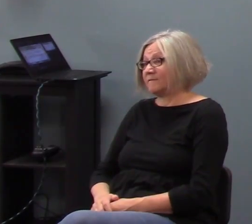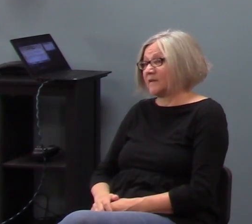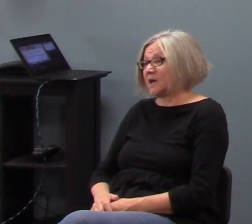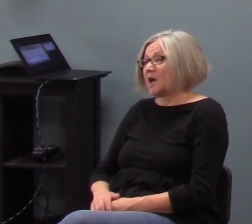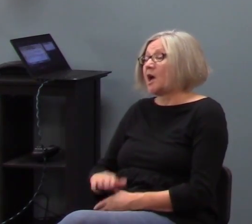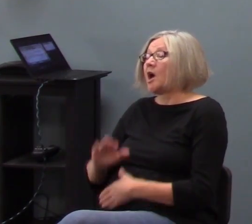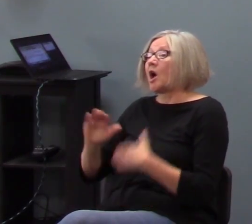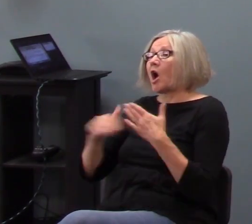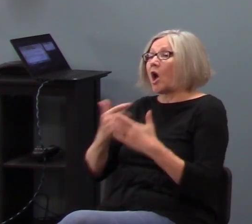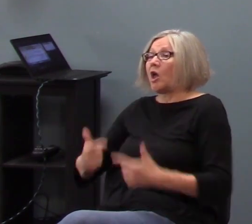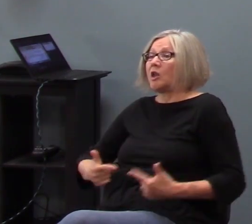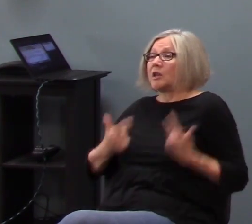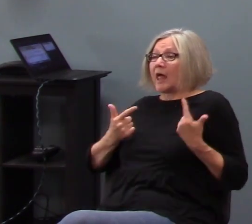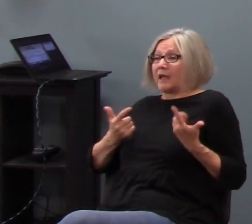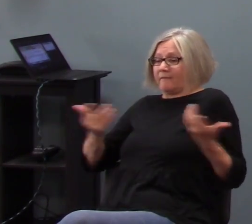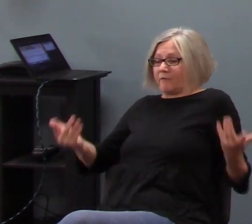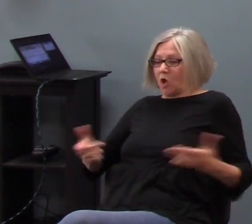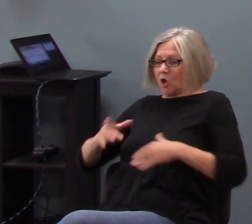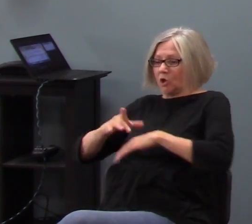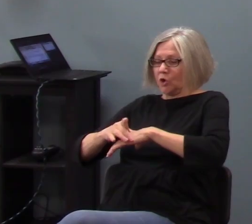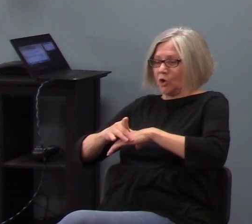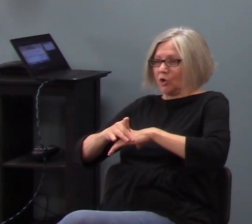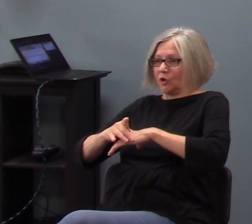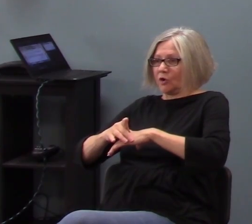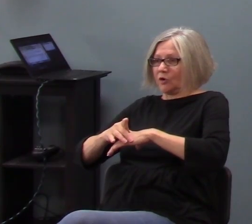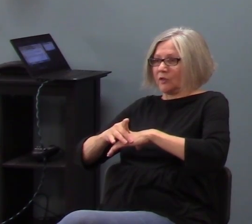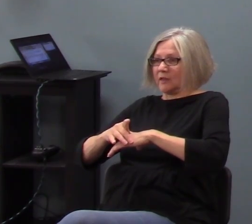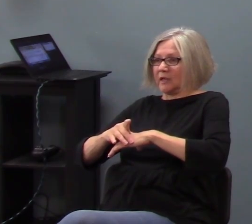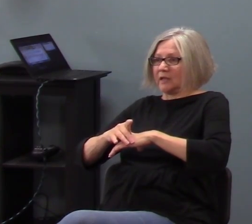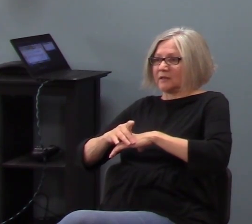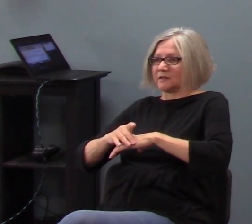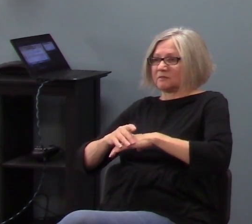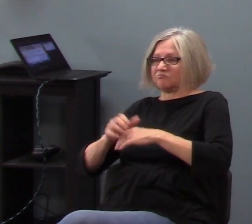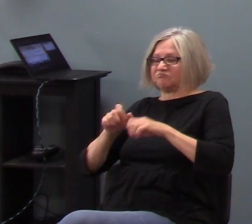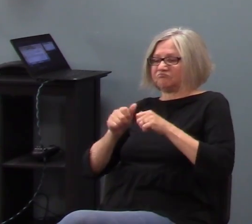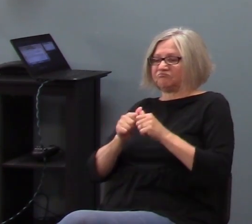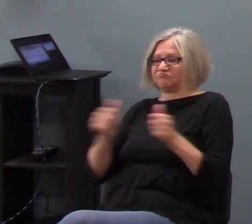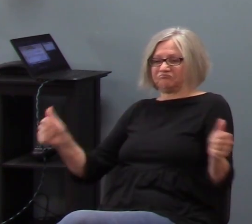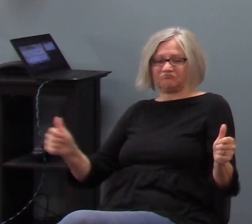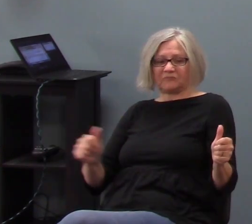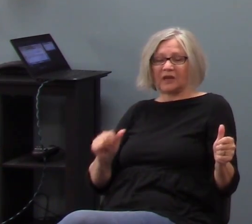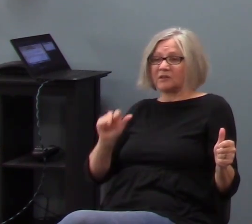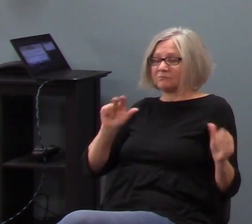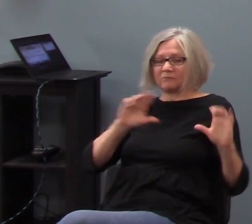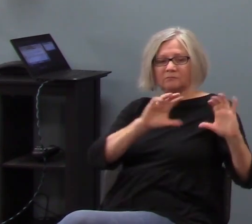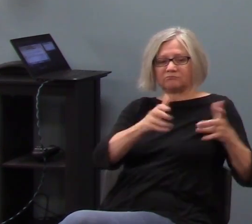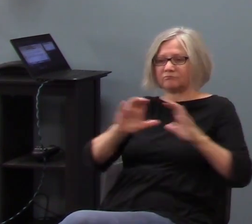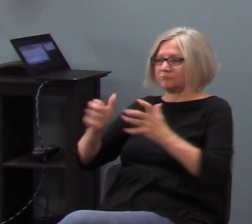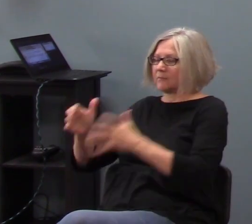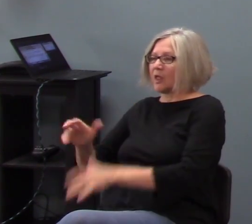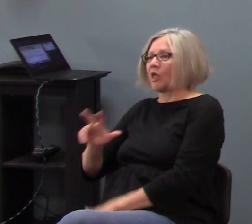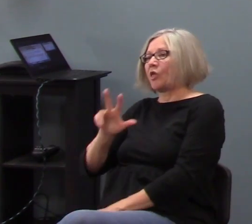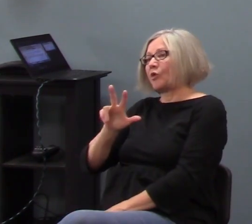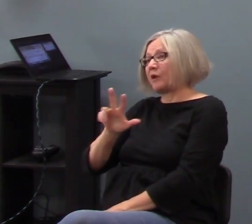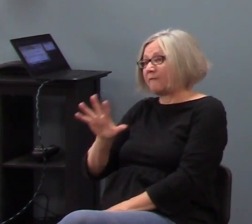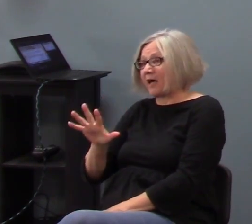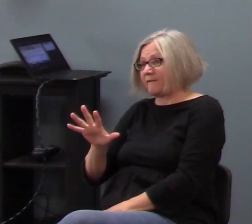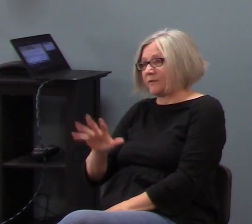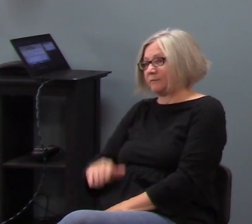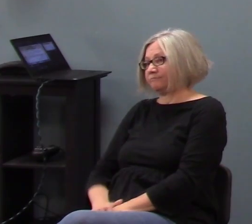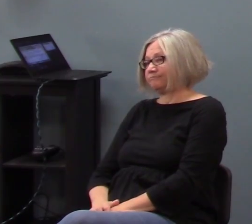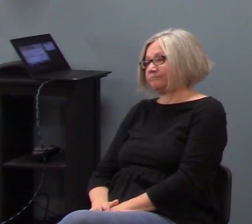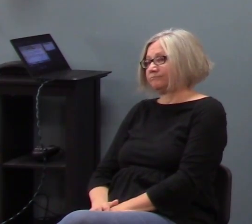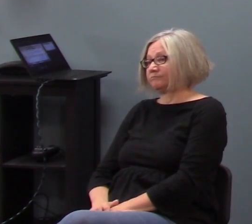All the life on Earth right now is classed in 35 phyla. 30 to 38. Again, some of those have